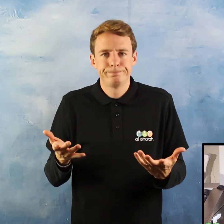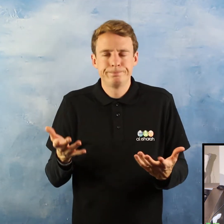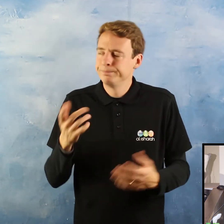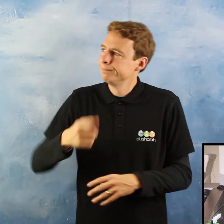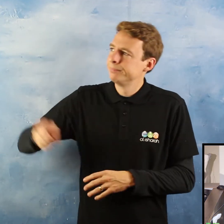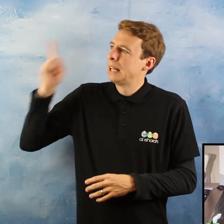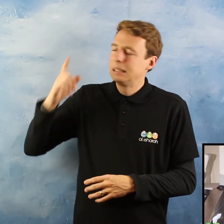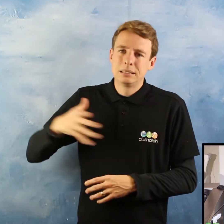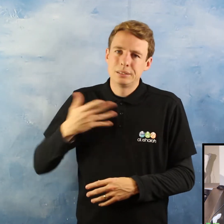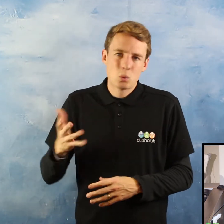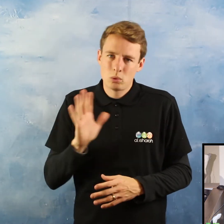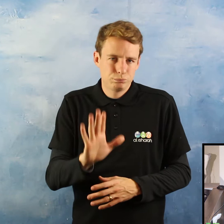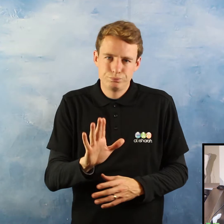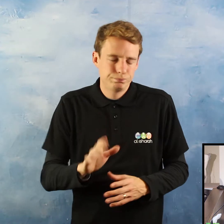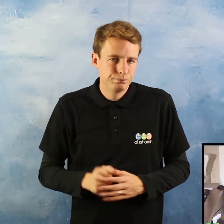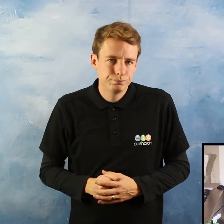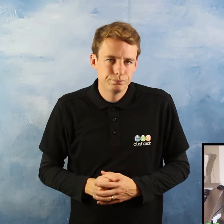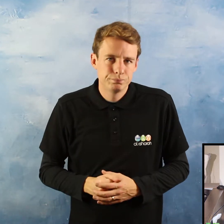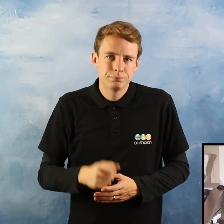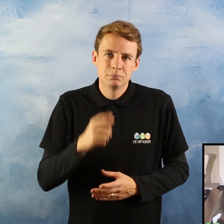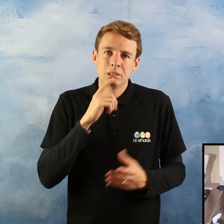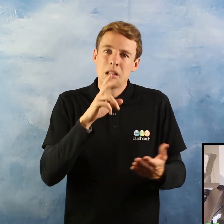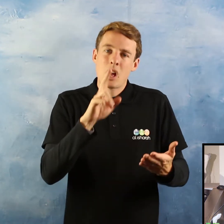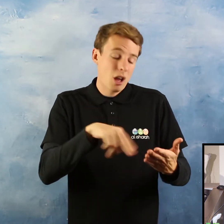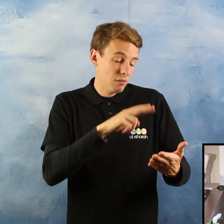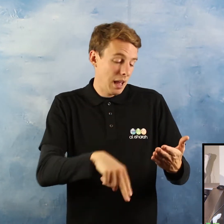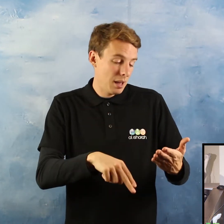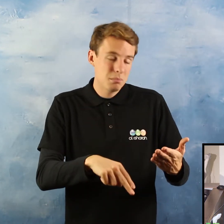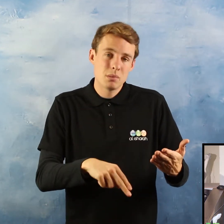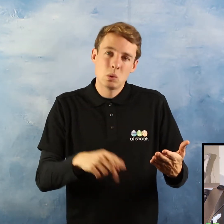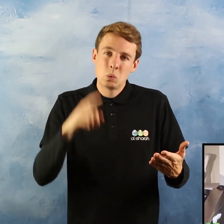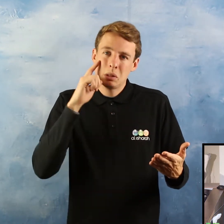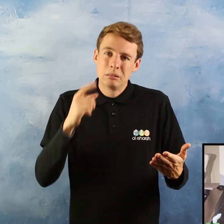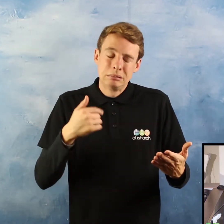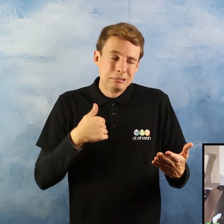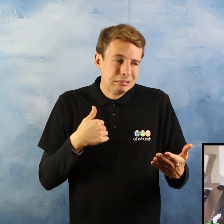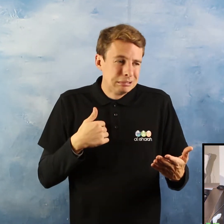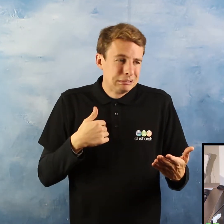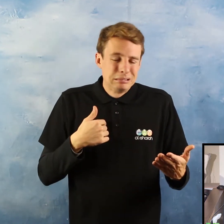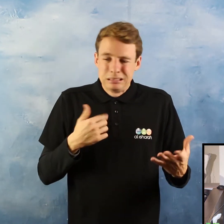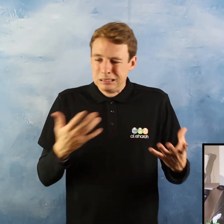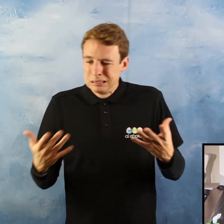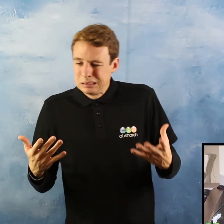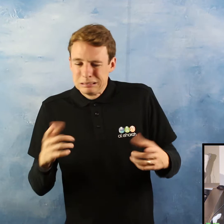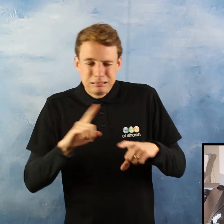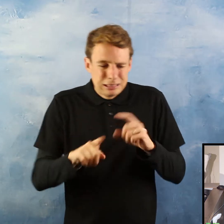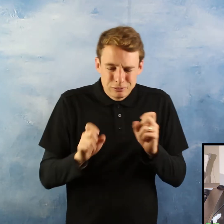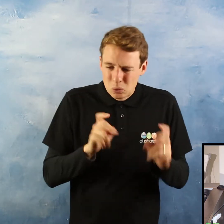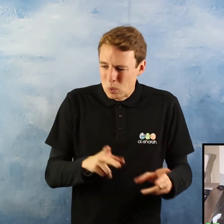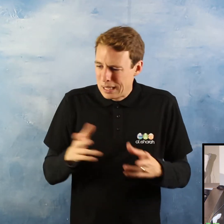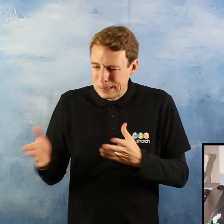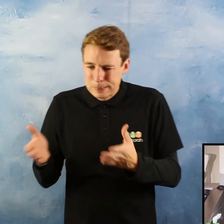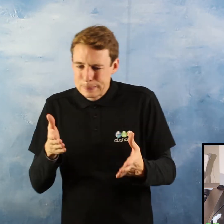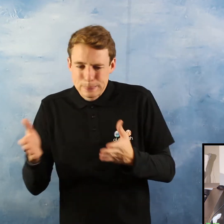about haram, and we say, what about if I have no way? I have no other